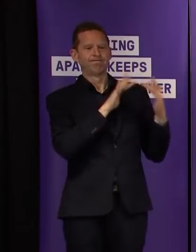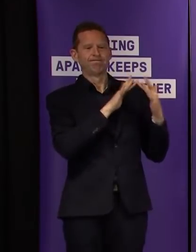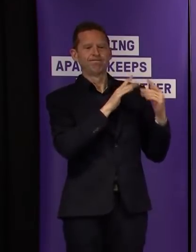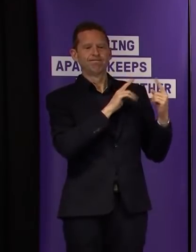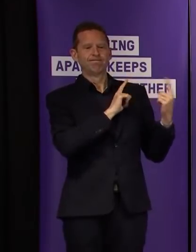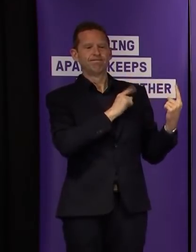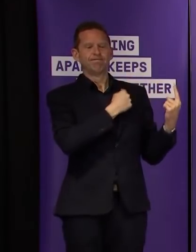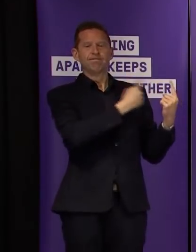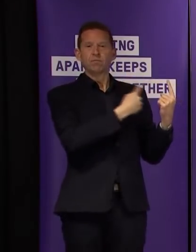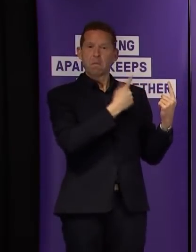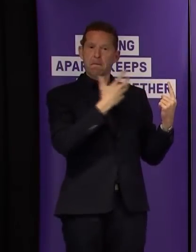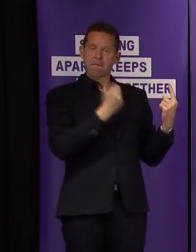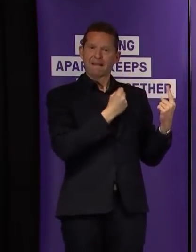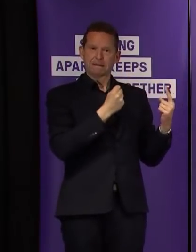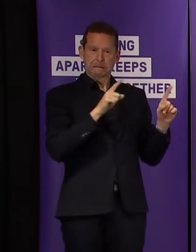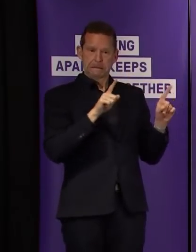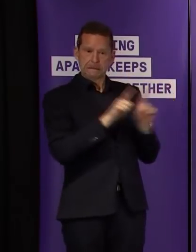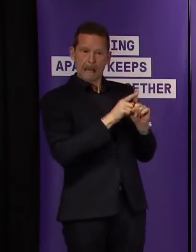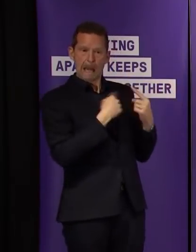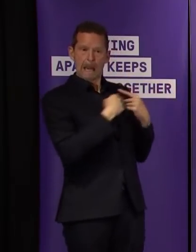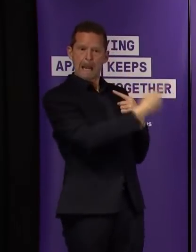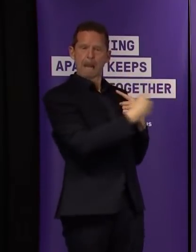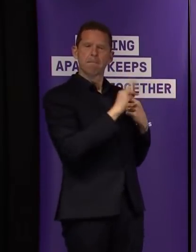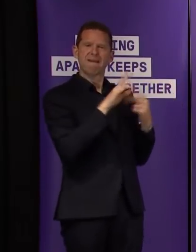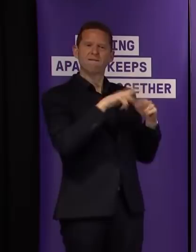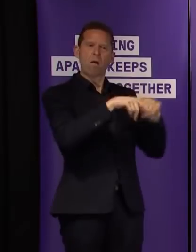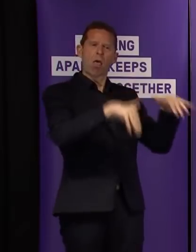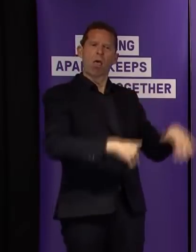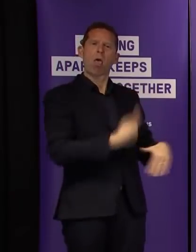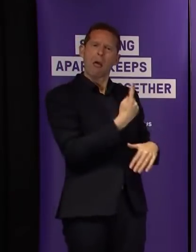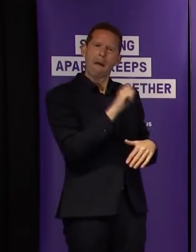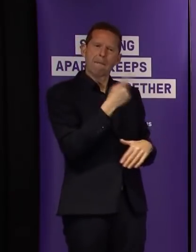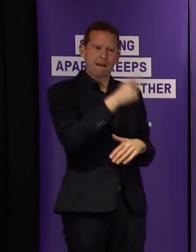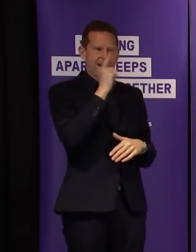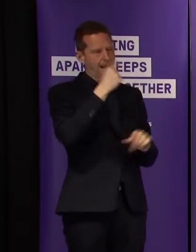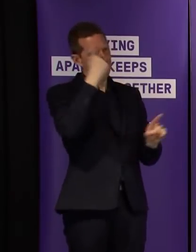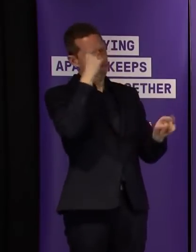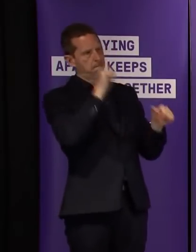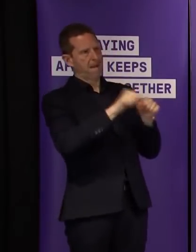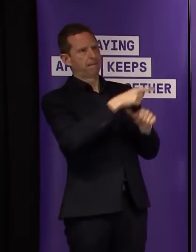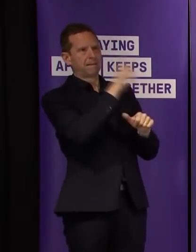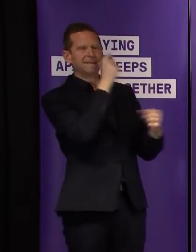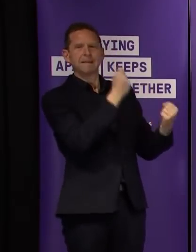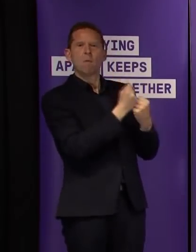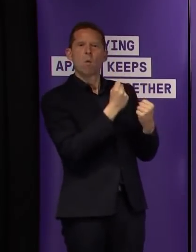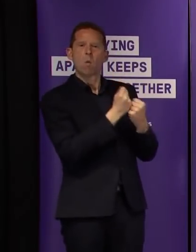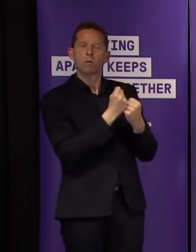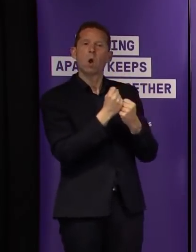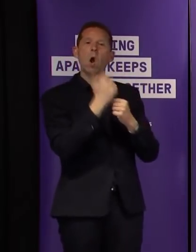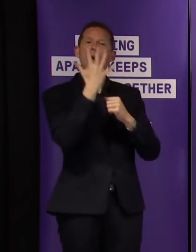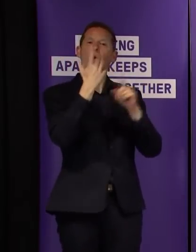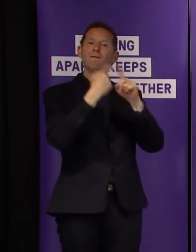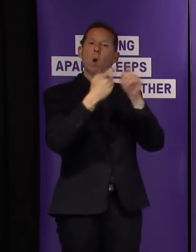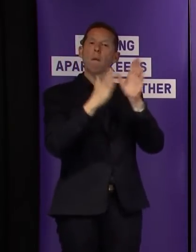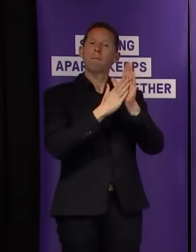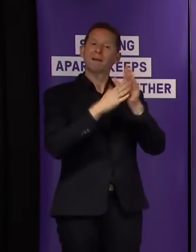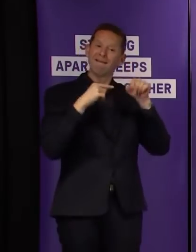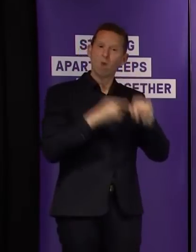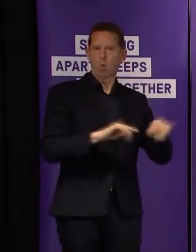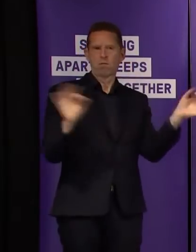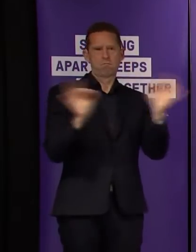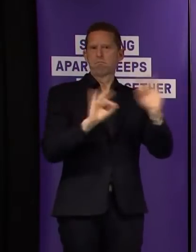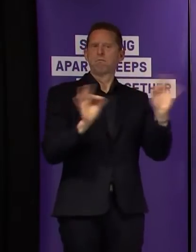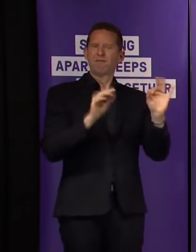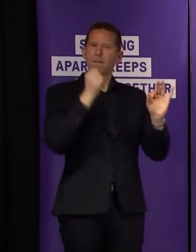They don't necessarily need to be in the same circumstances as you. They can support you though. 5Ks doesn't apply. It's like the intimate